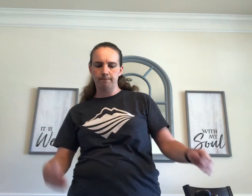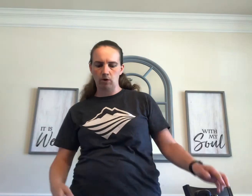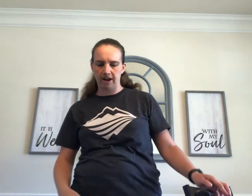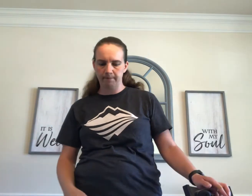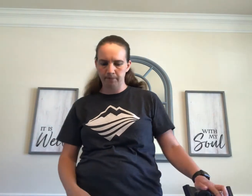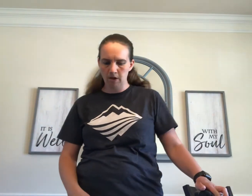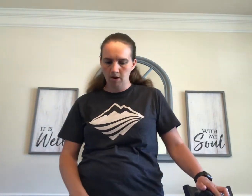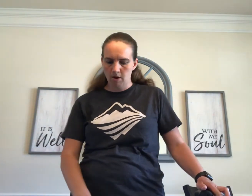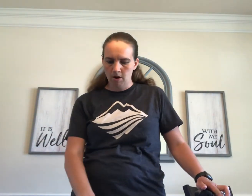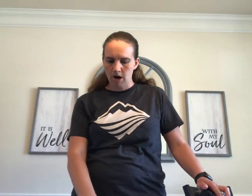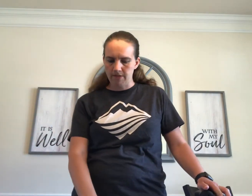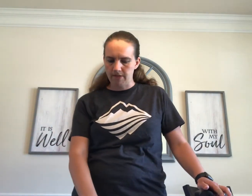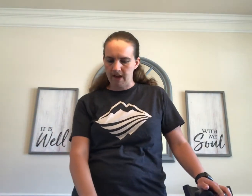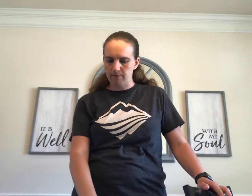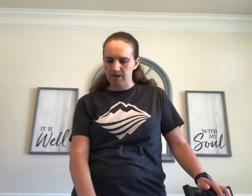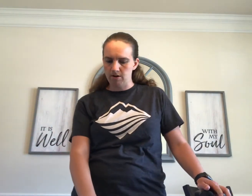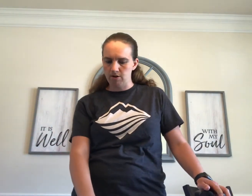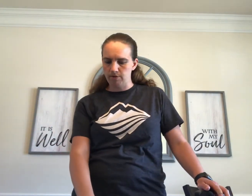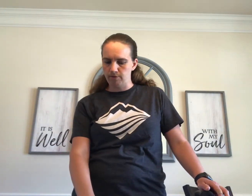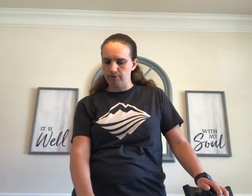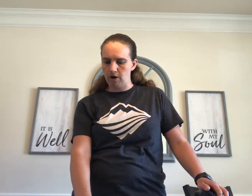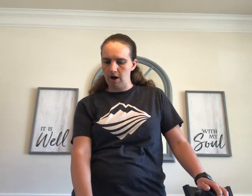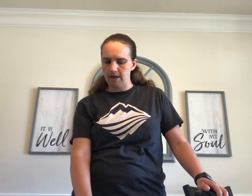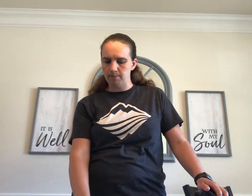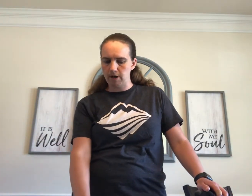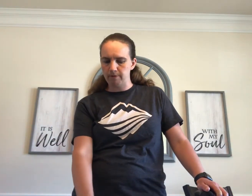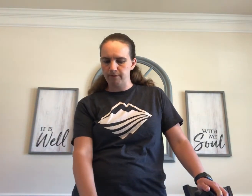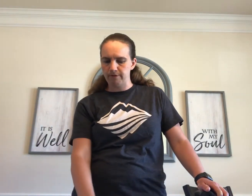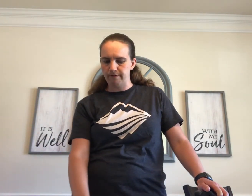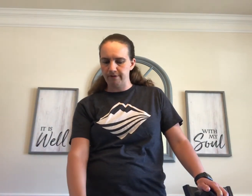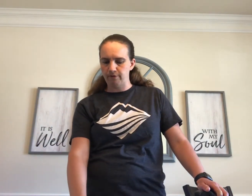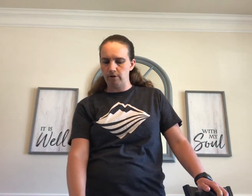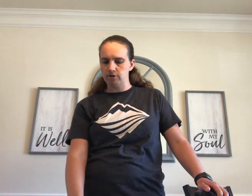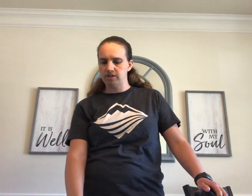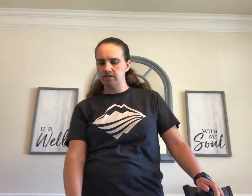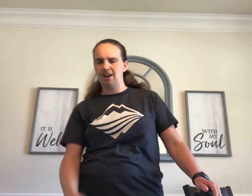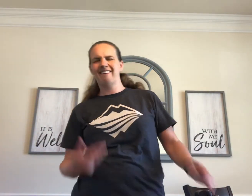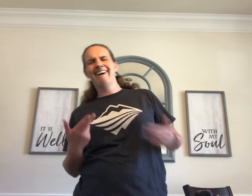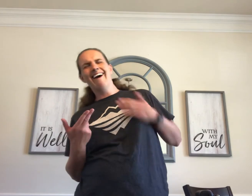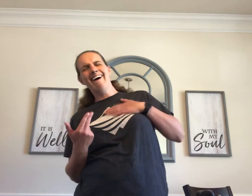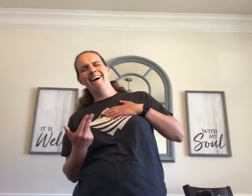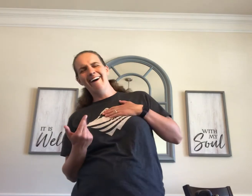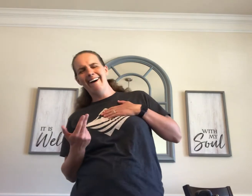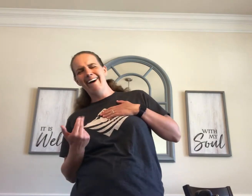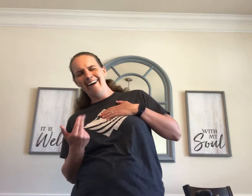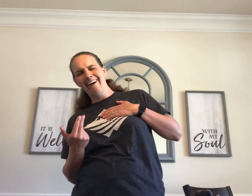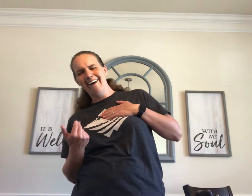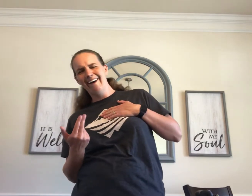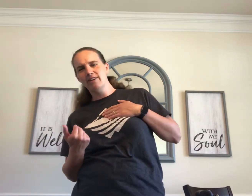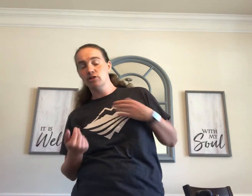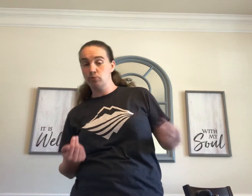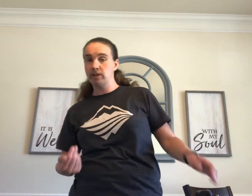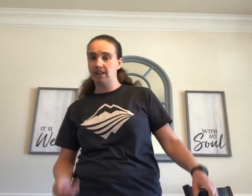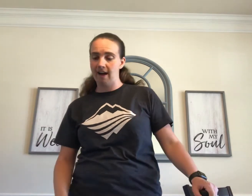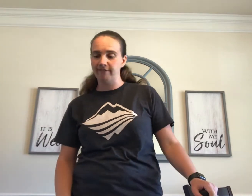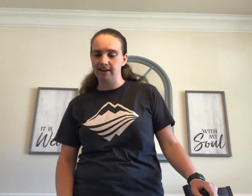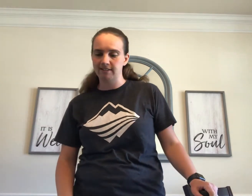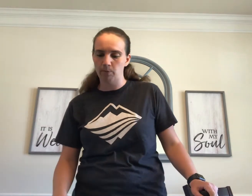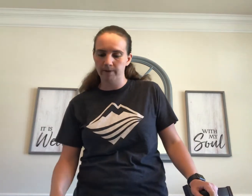okay? And then that one you've got at the bottom of 354, she's like, she's really laughing at someone,